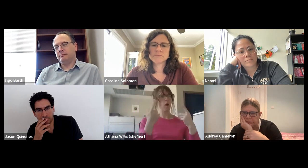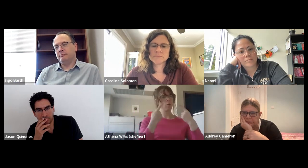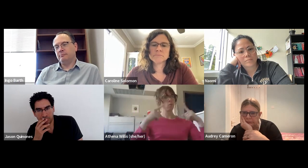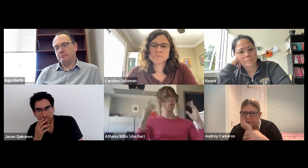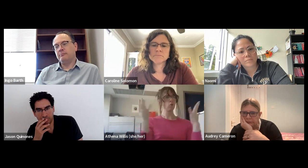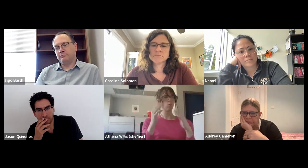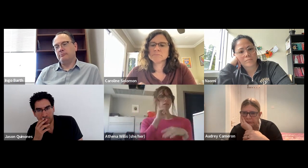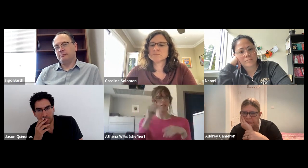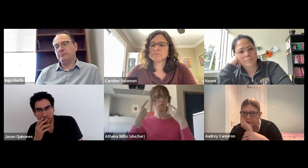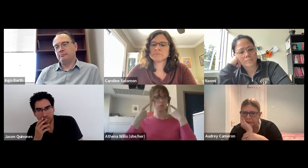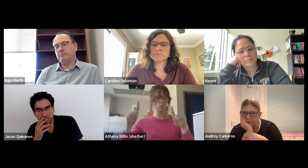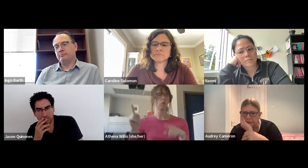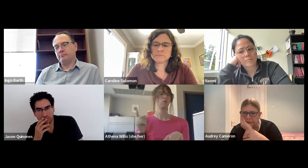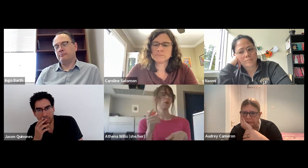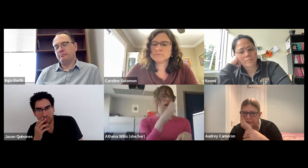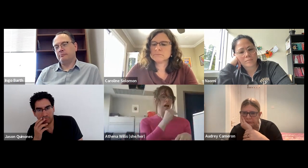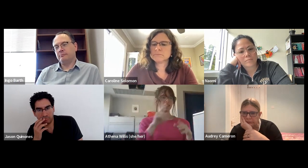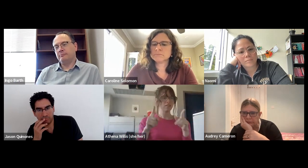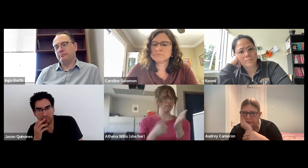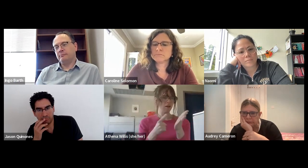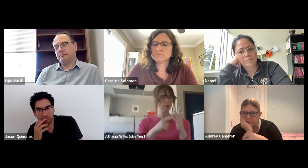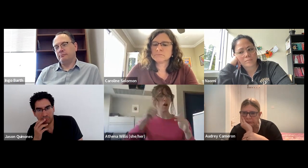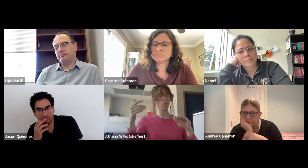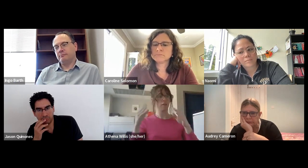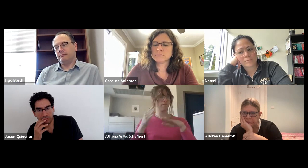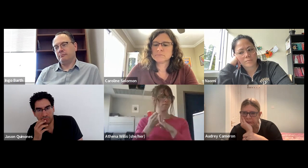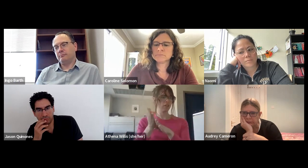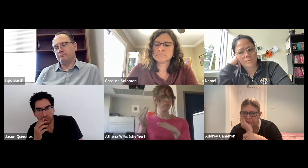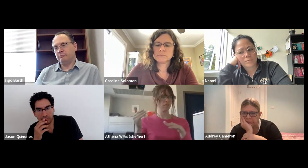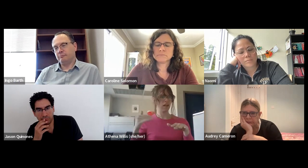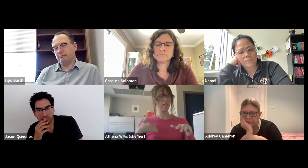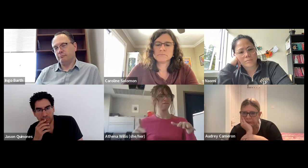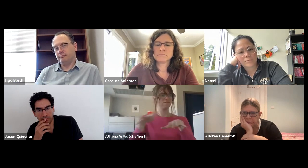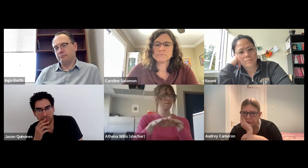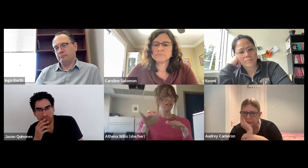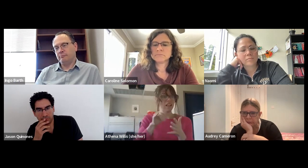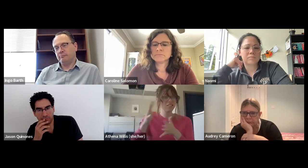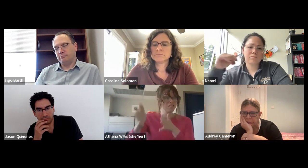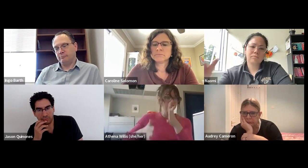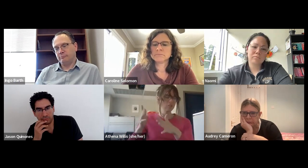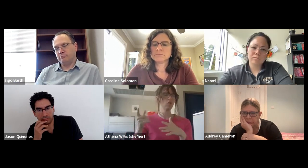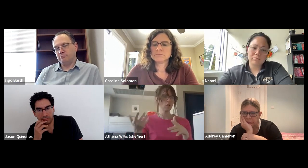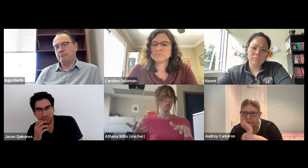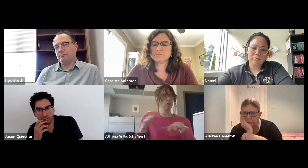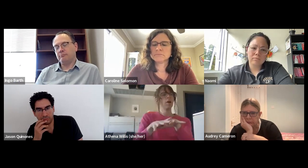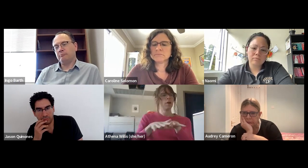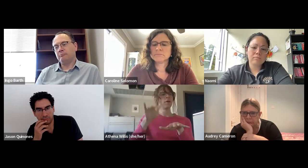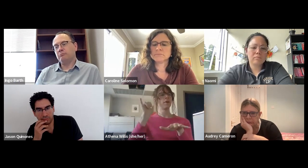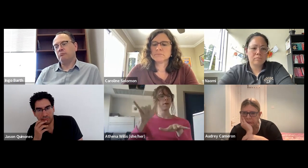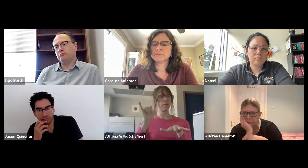linguistics just has a wealth of seeing what has worked and what doesn't work. And sometimes there are other fields that have some overlap, like in the area